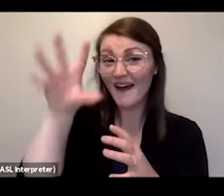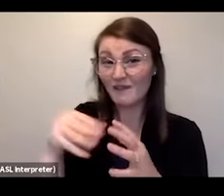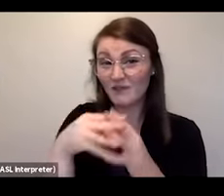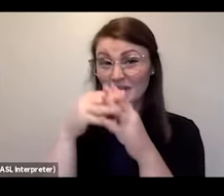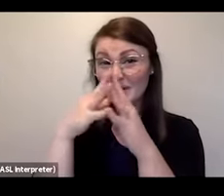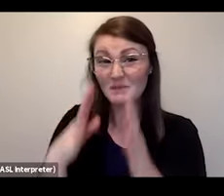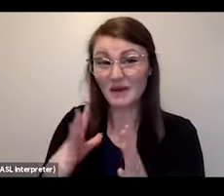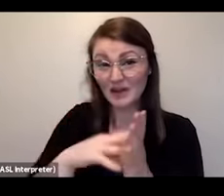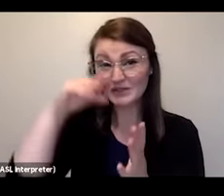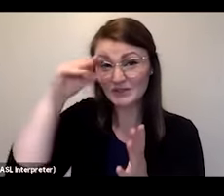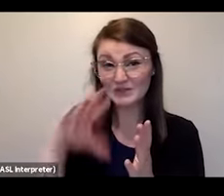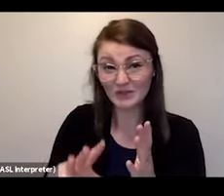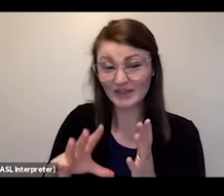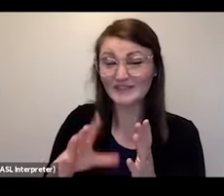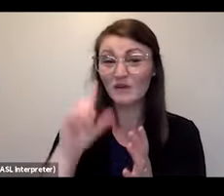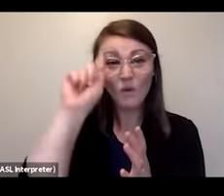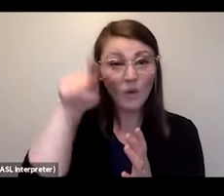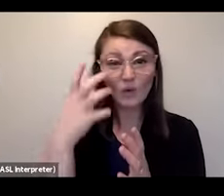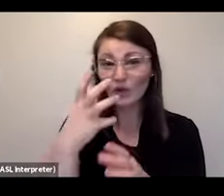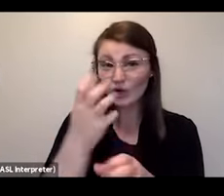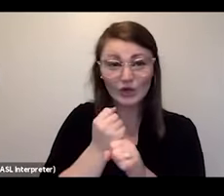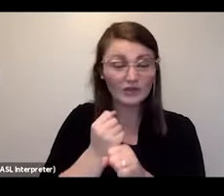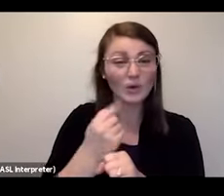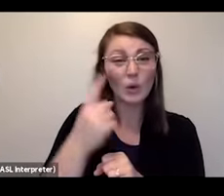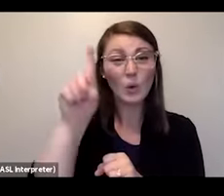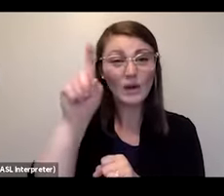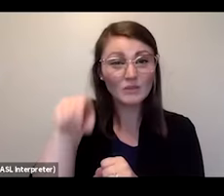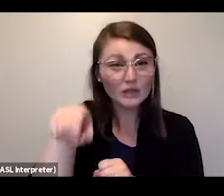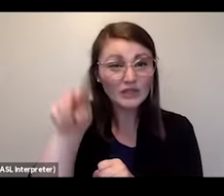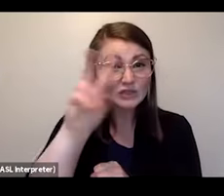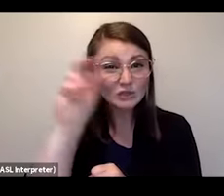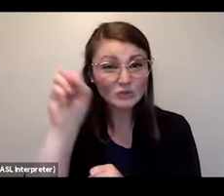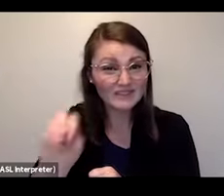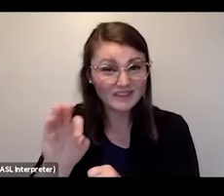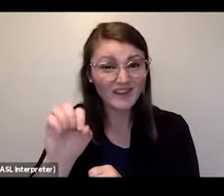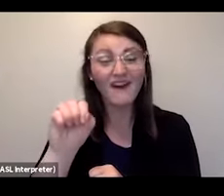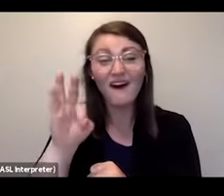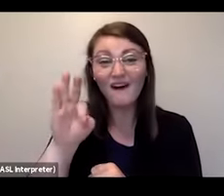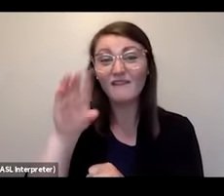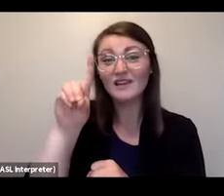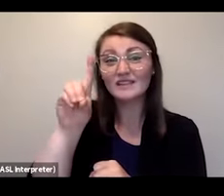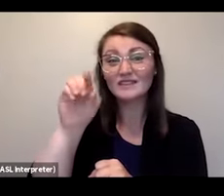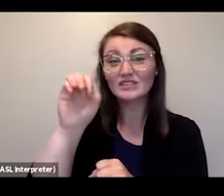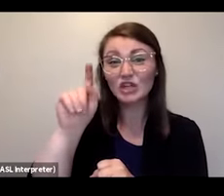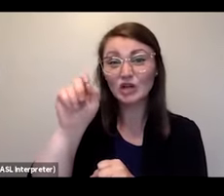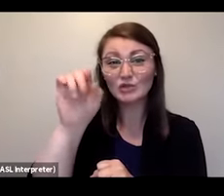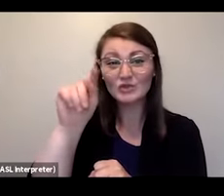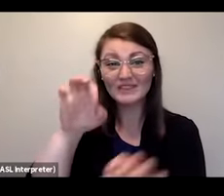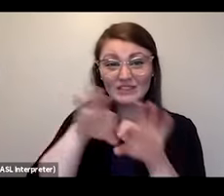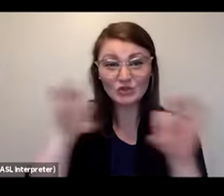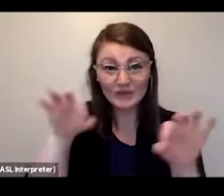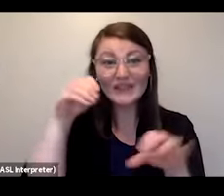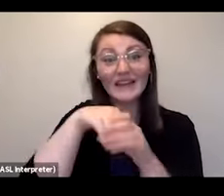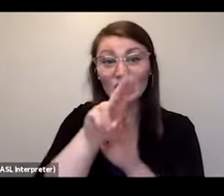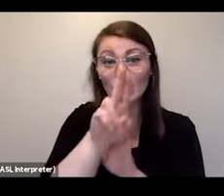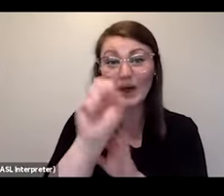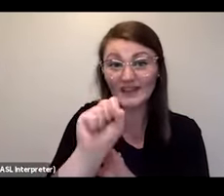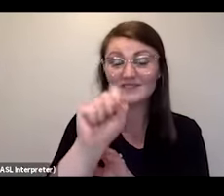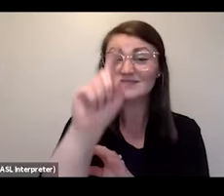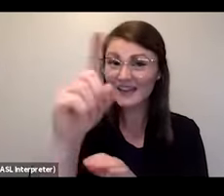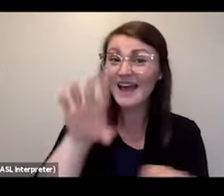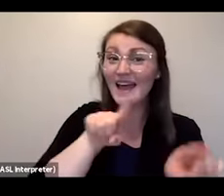1.2% of all doctorates awarded in physics in the US. Looking at academia more broadly, only 6%